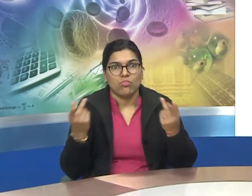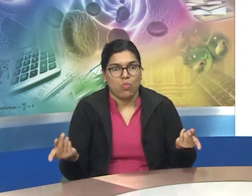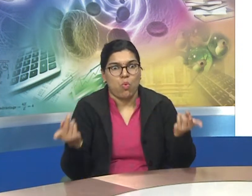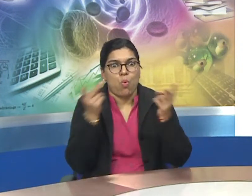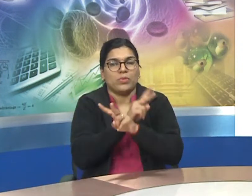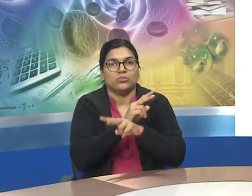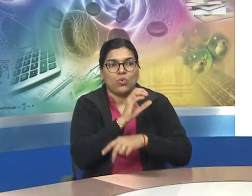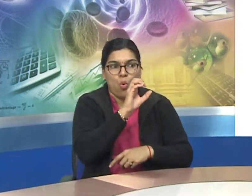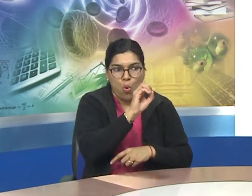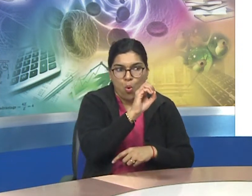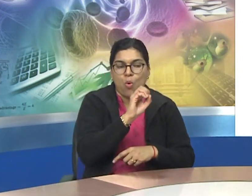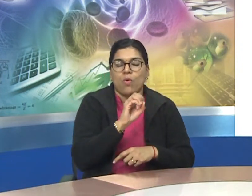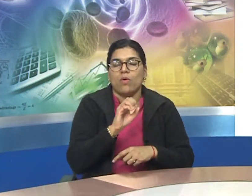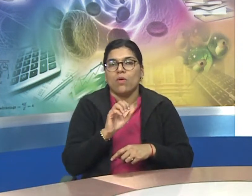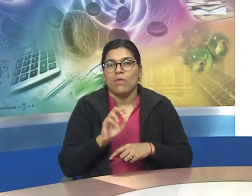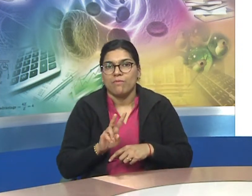and the passive.